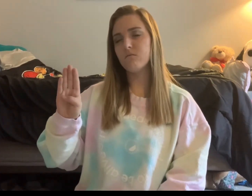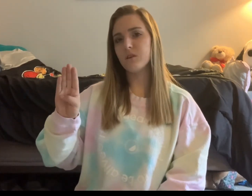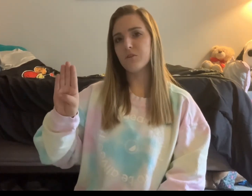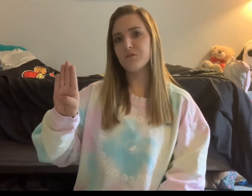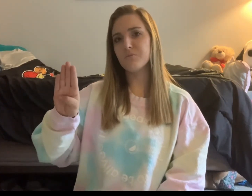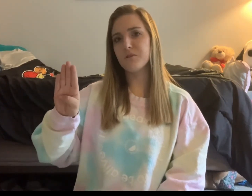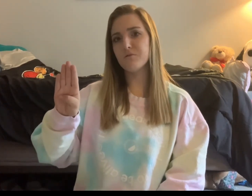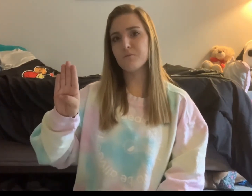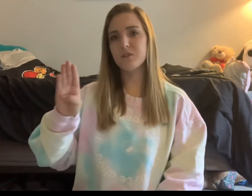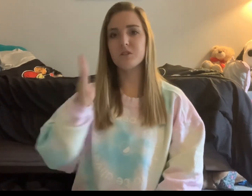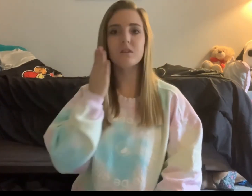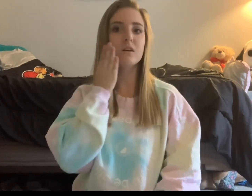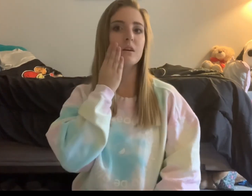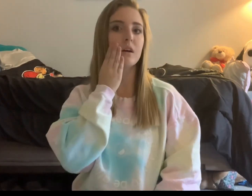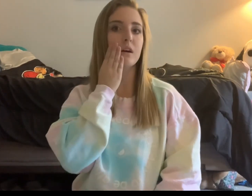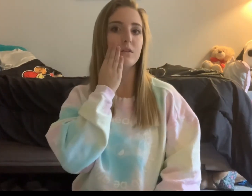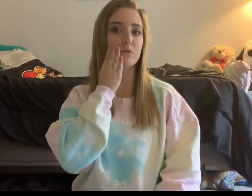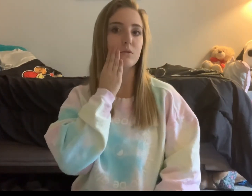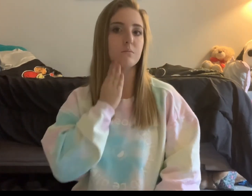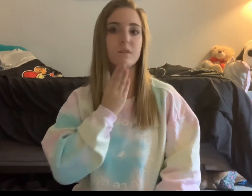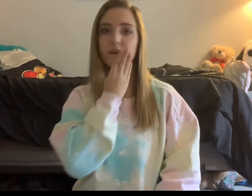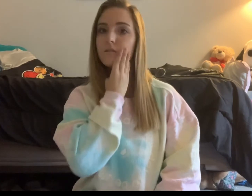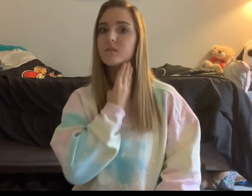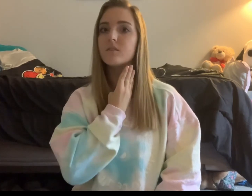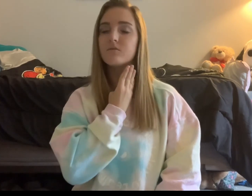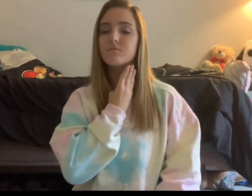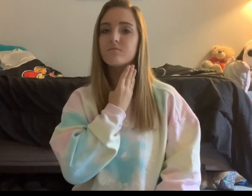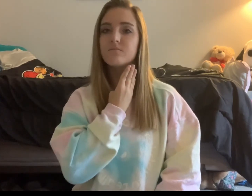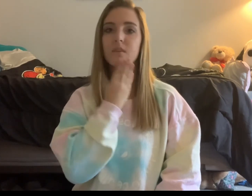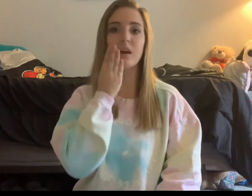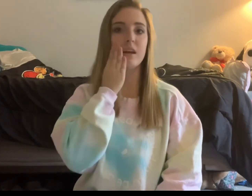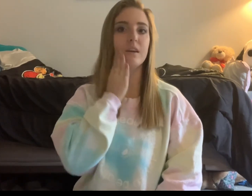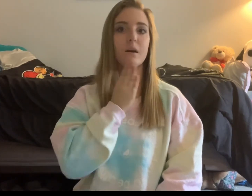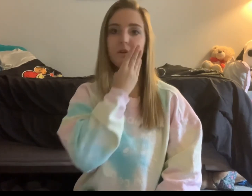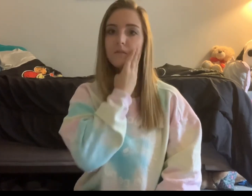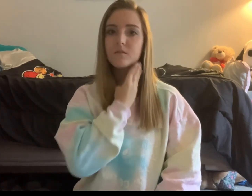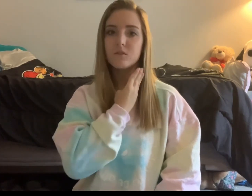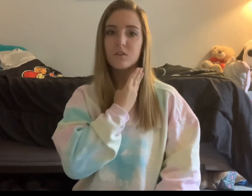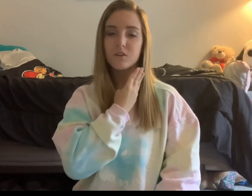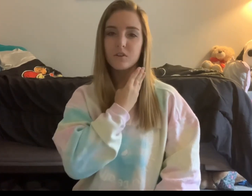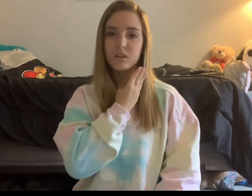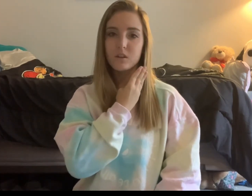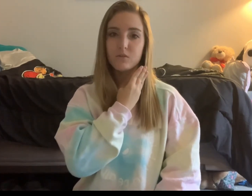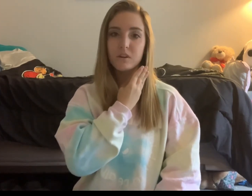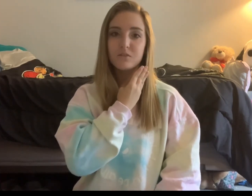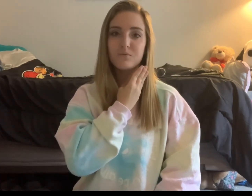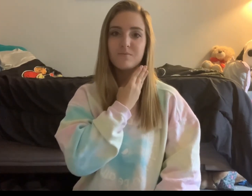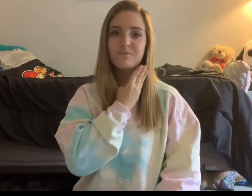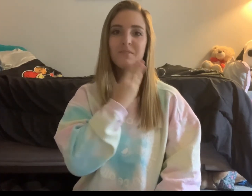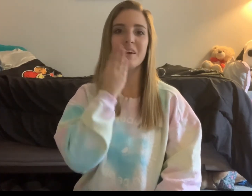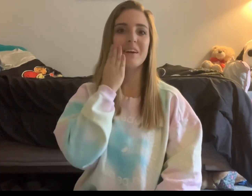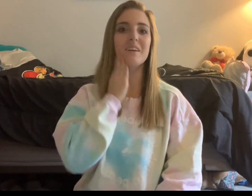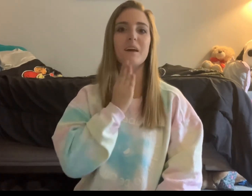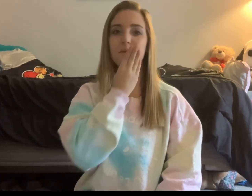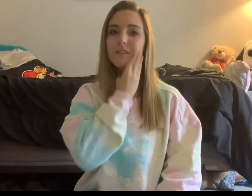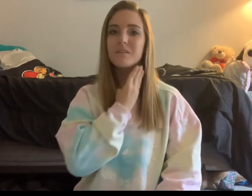in the B formation, and you swipe down, down. Napkin. So like you're cleaning your face. Napkin.